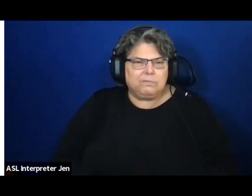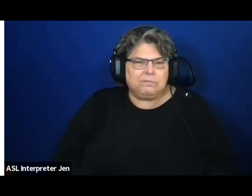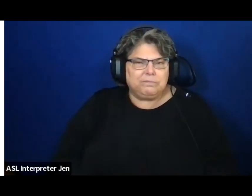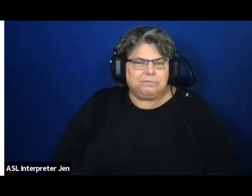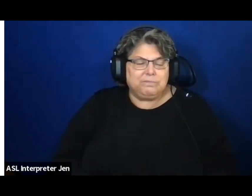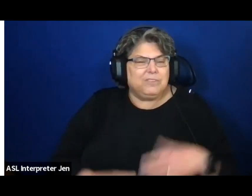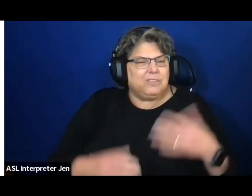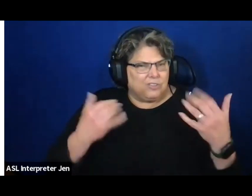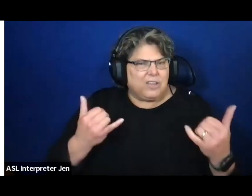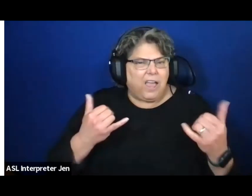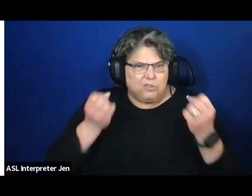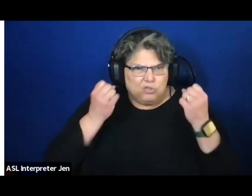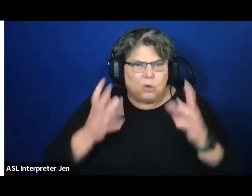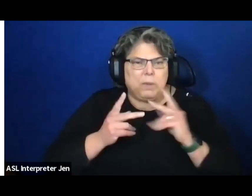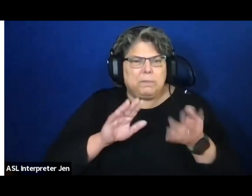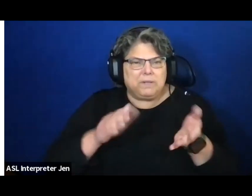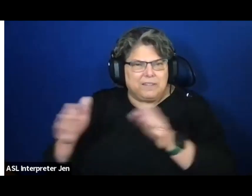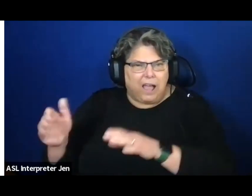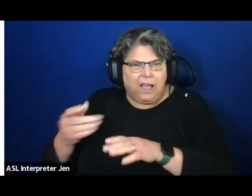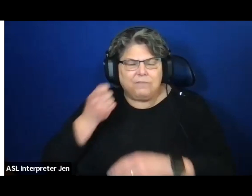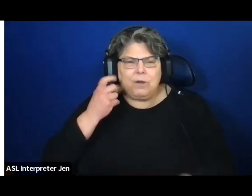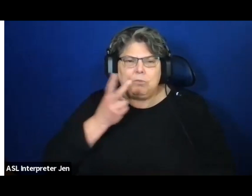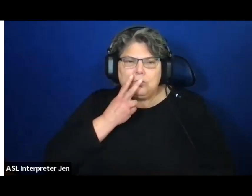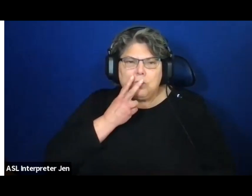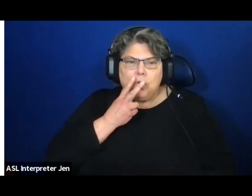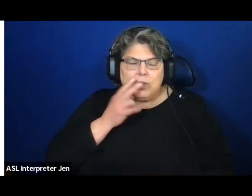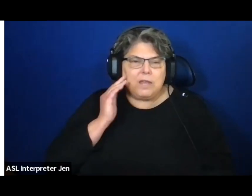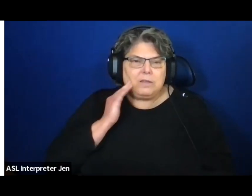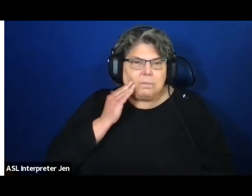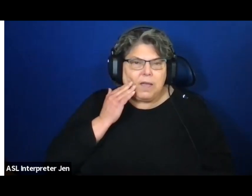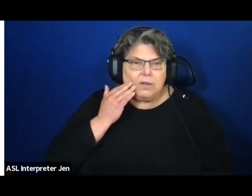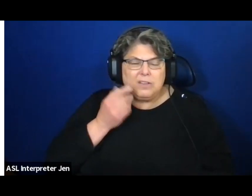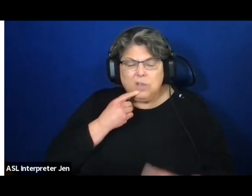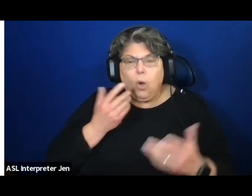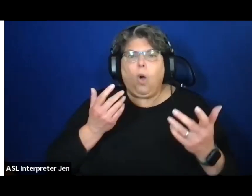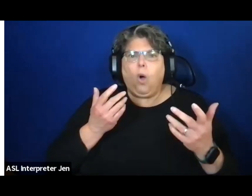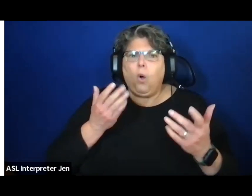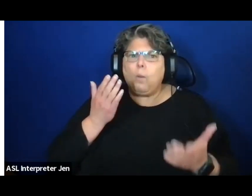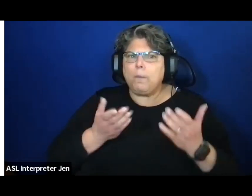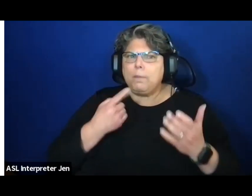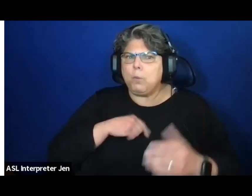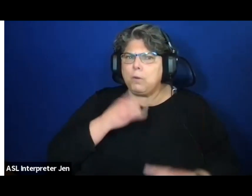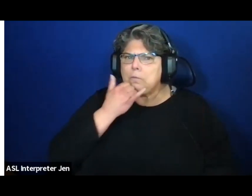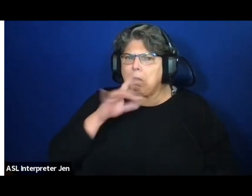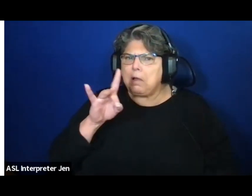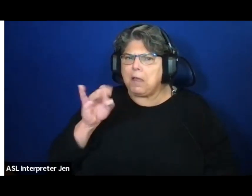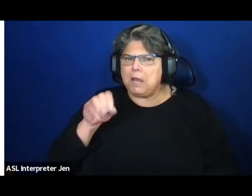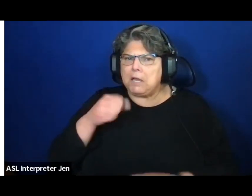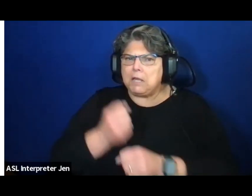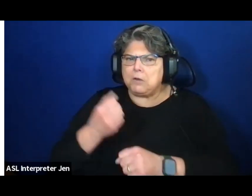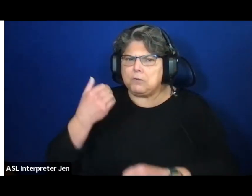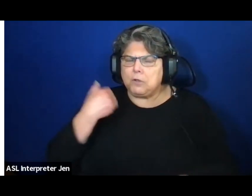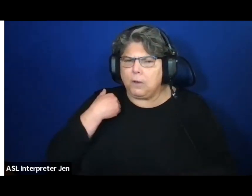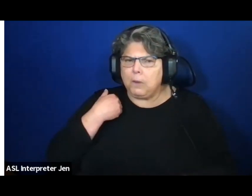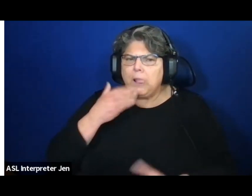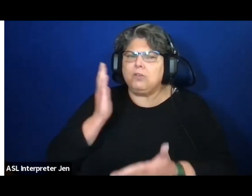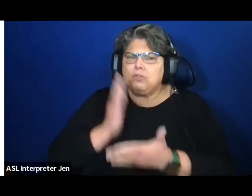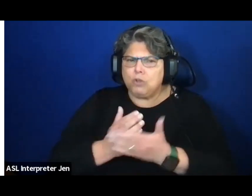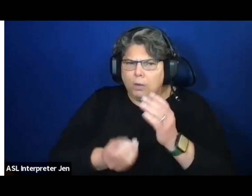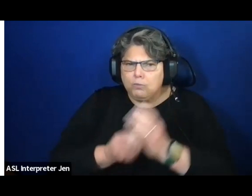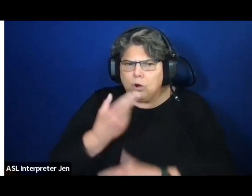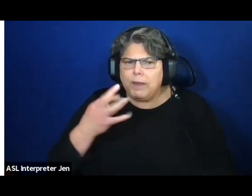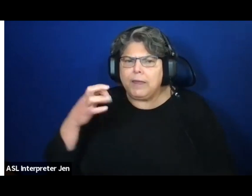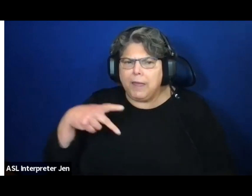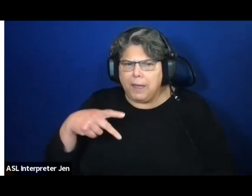consuming tobacco, now finally we realize, oh, maybe we were wrong 80 years ago to stop growing hemp and growing tobacco.